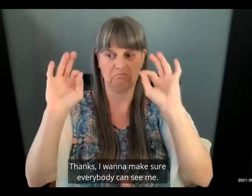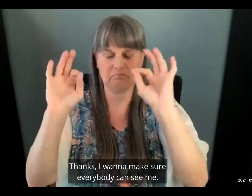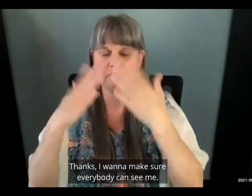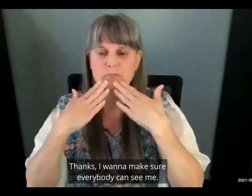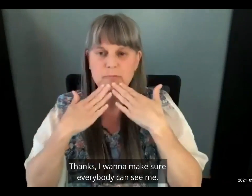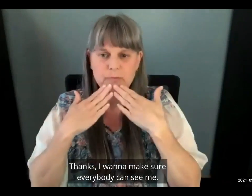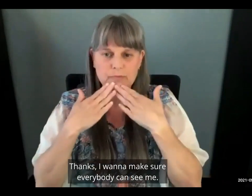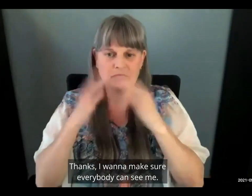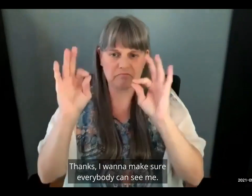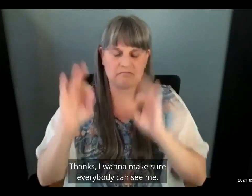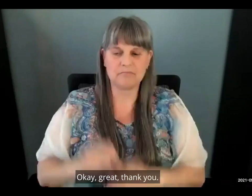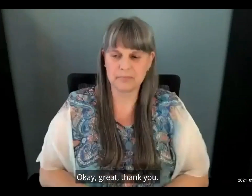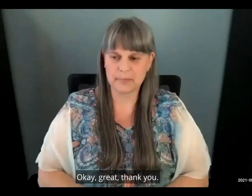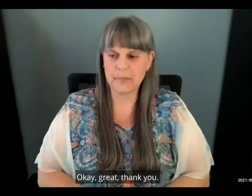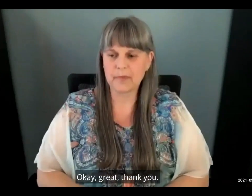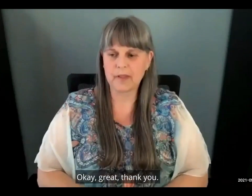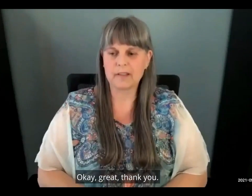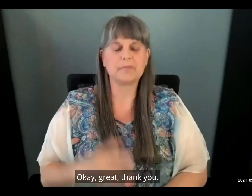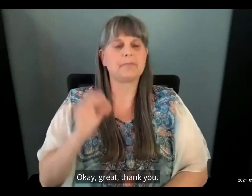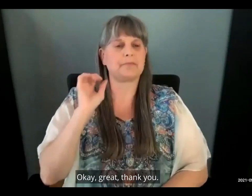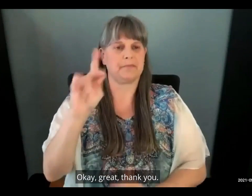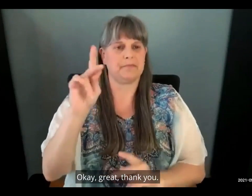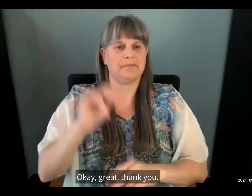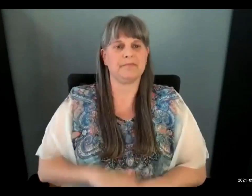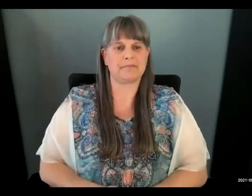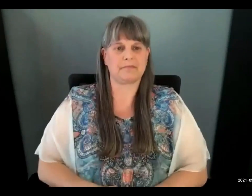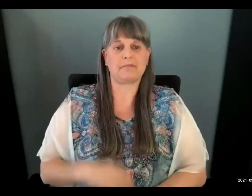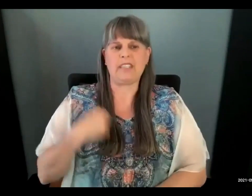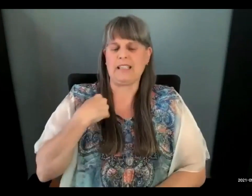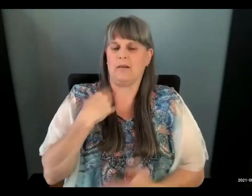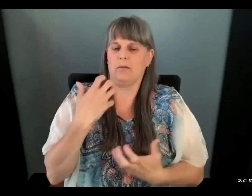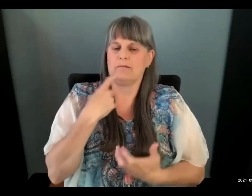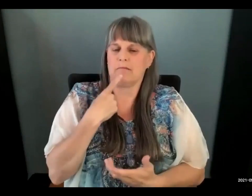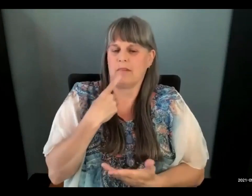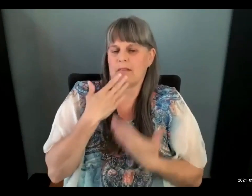Okay, I just want to make sure everybody can see me. Okay, great. Thank you.